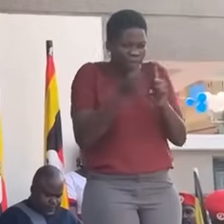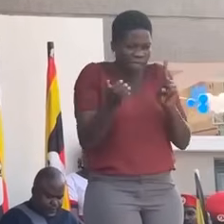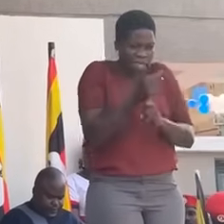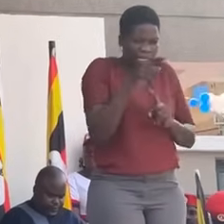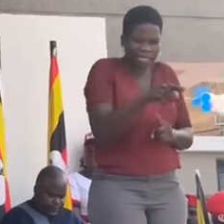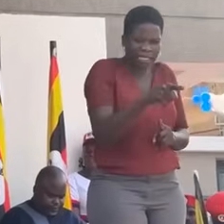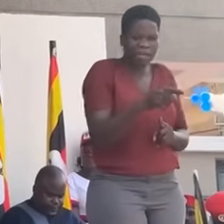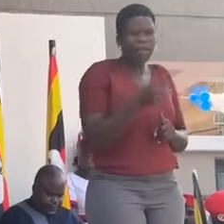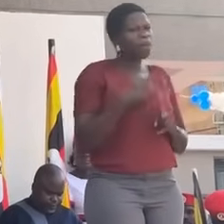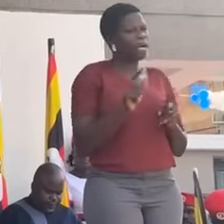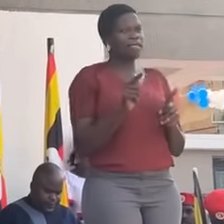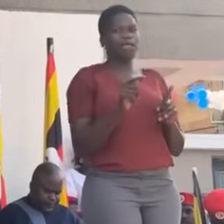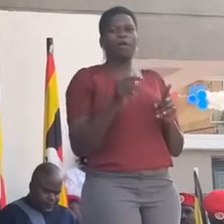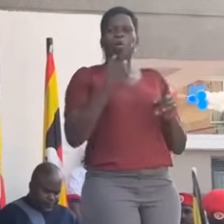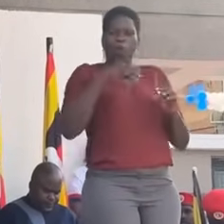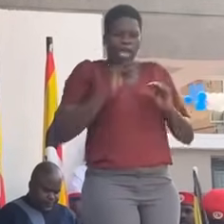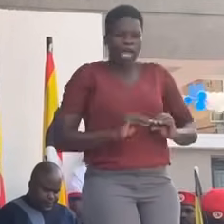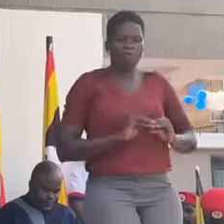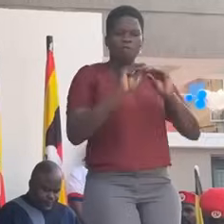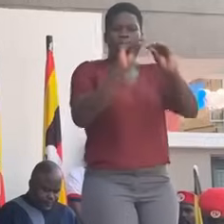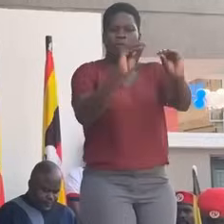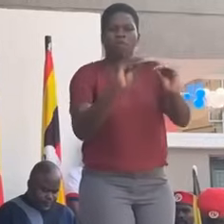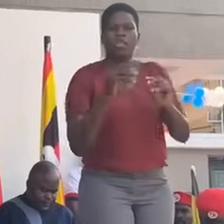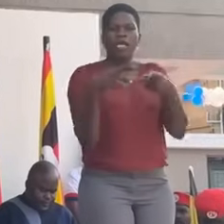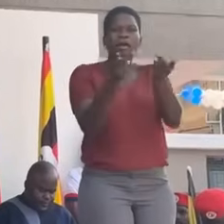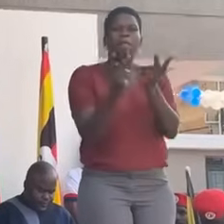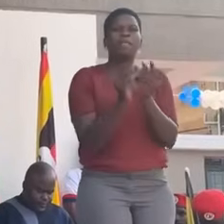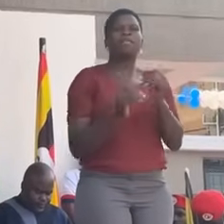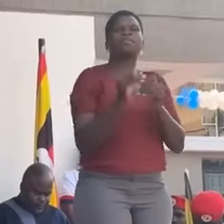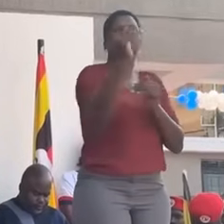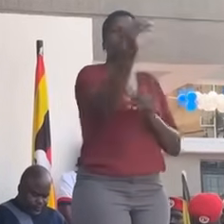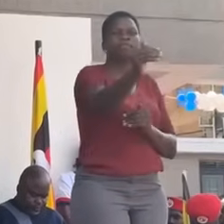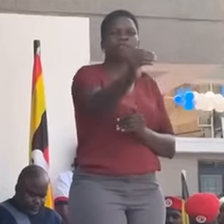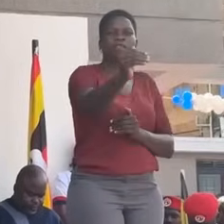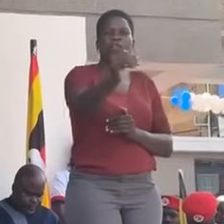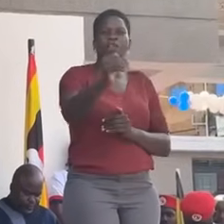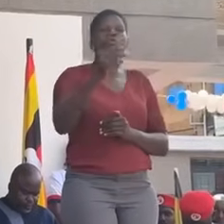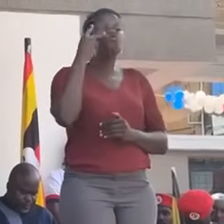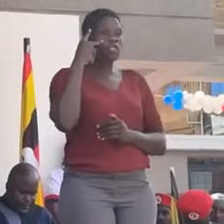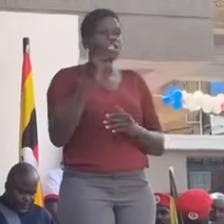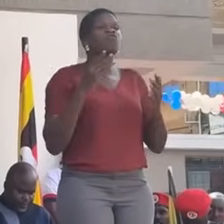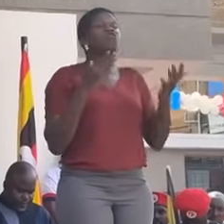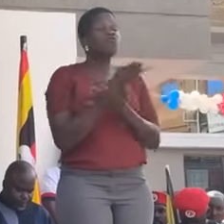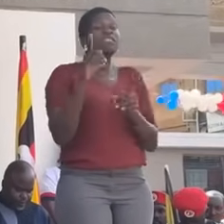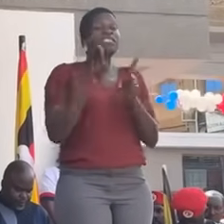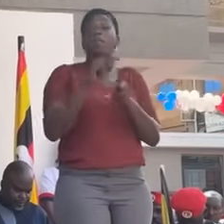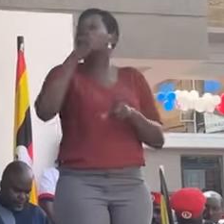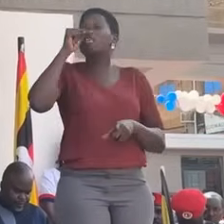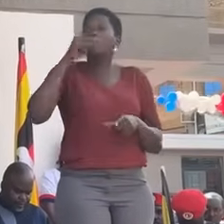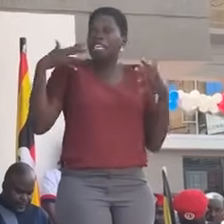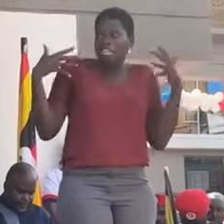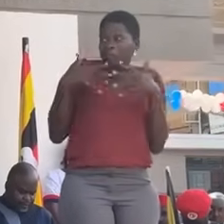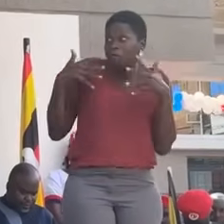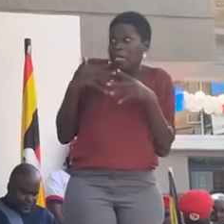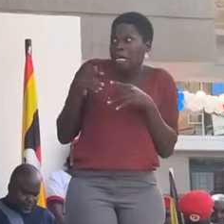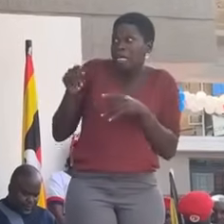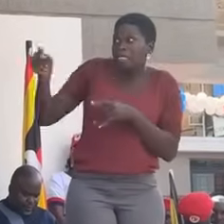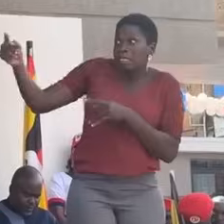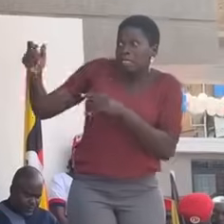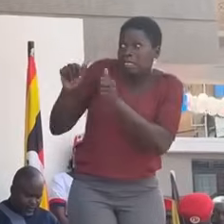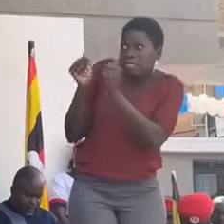yate, wetwali si wetuli. Tuina wetutuse. To see, dinemu saba kati atiana okutya okubeera mu kitundu